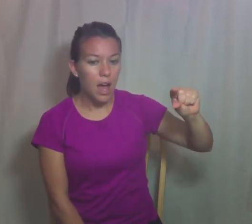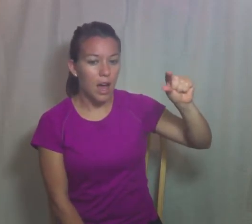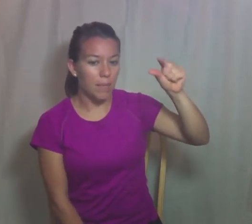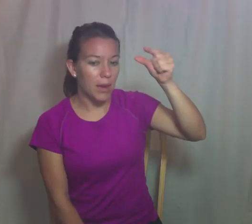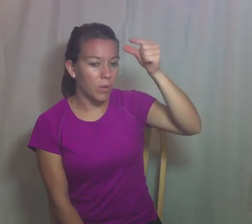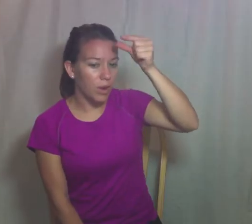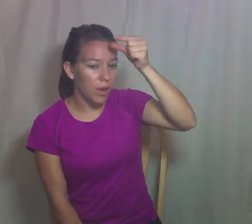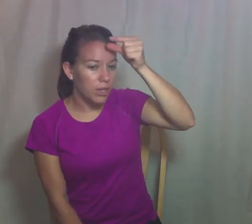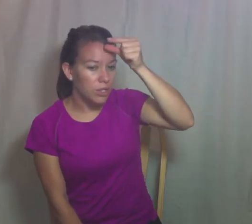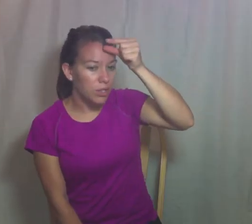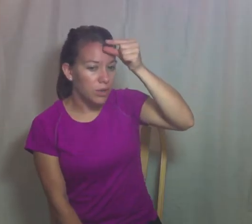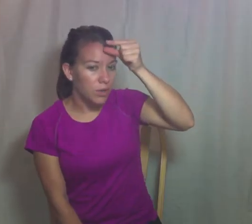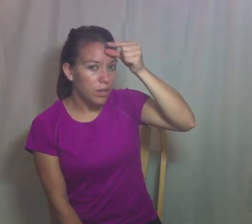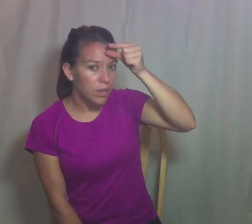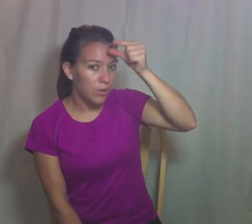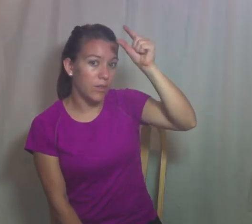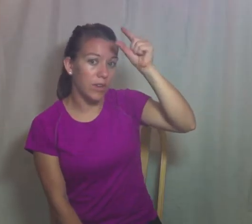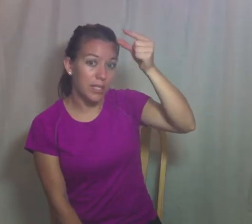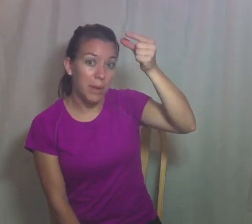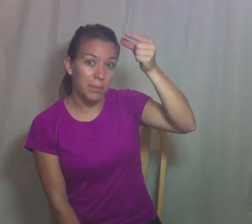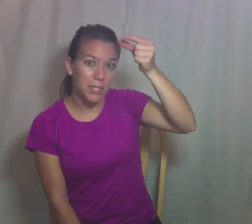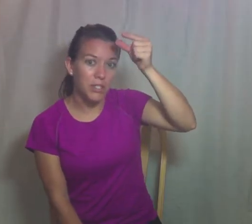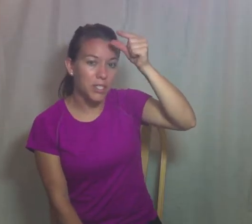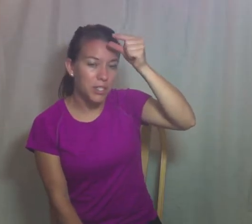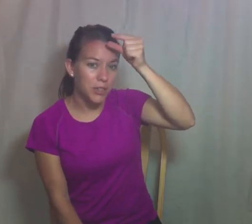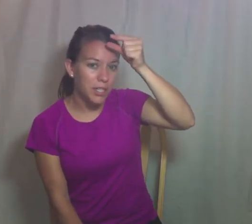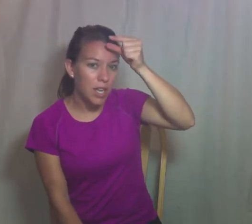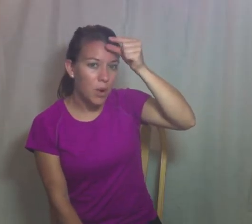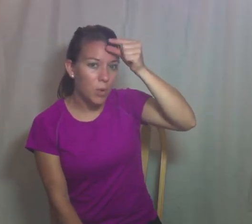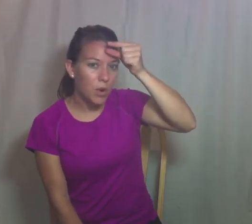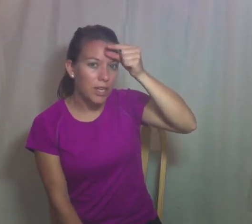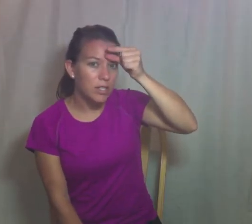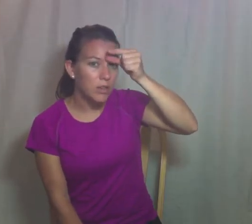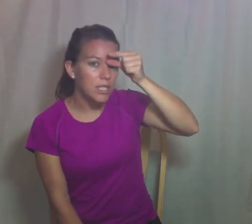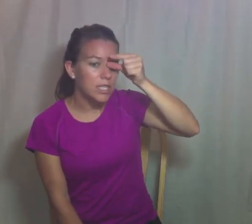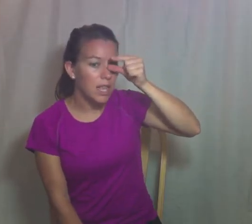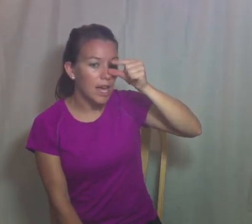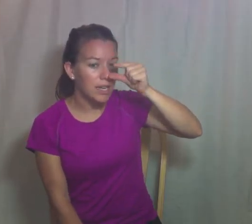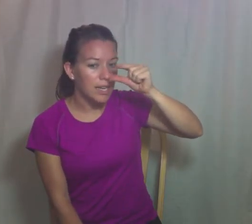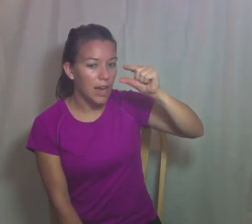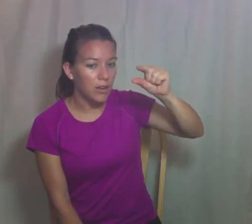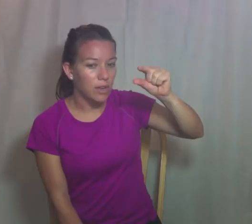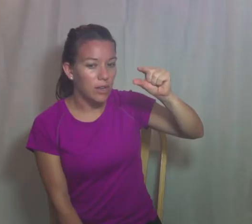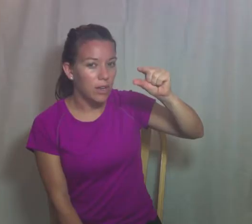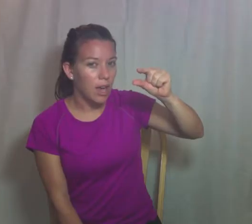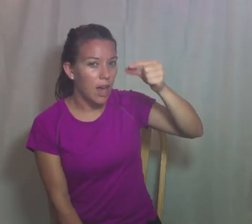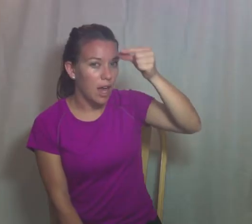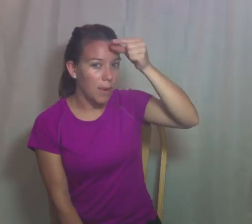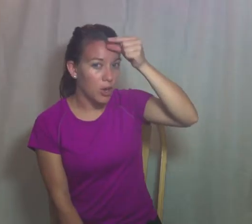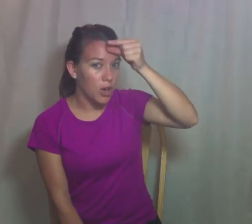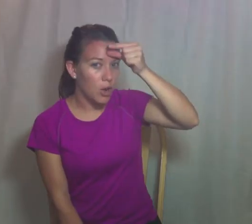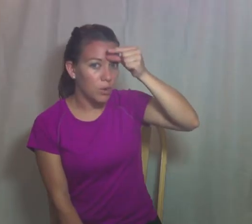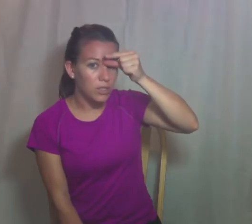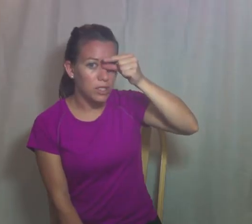and we're going to, because Peloponnesian is in Greece, we're going to slide it down our nose to